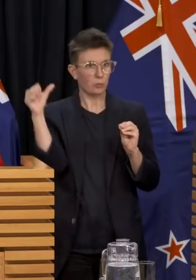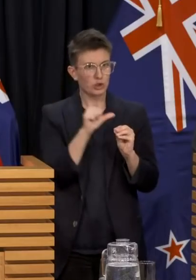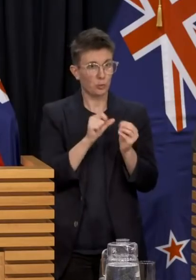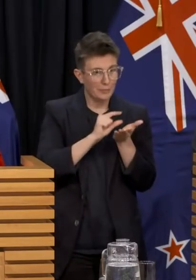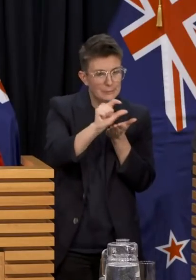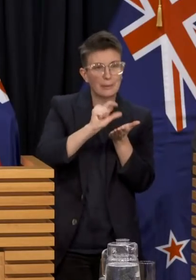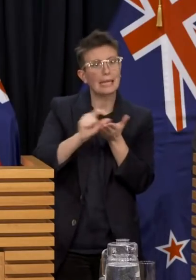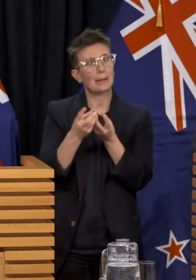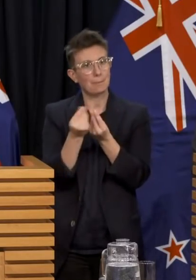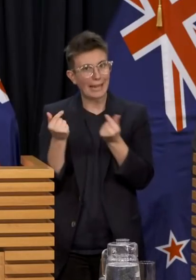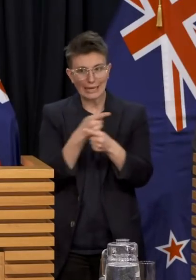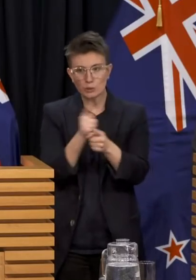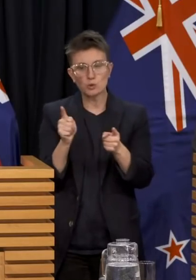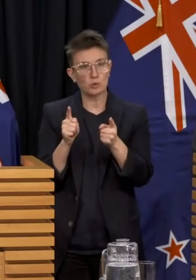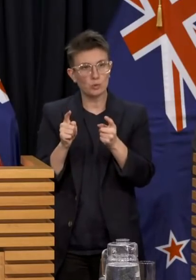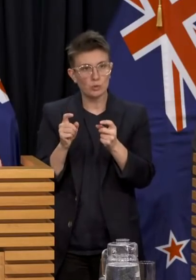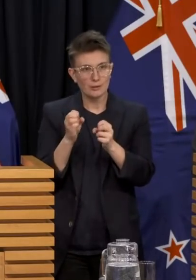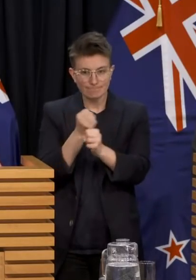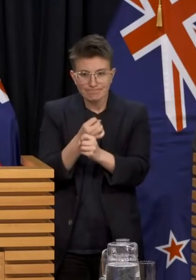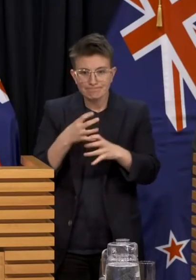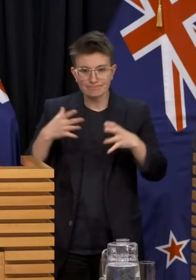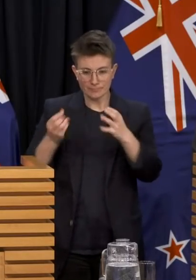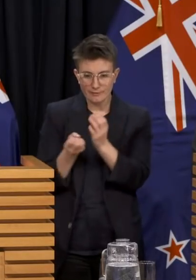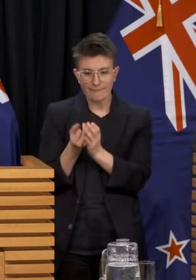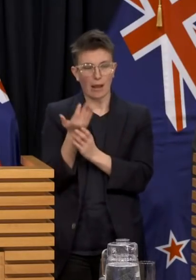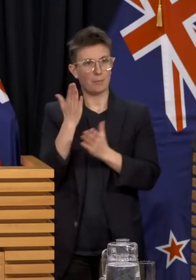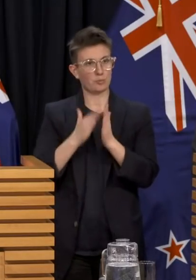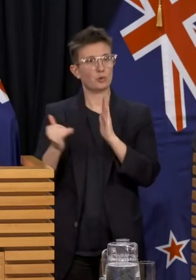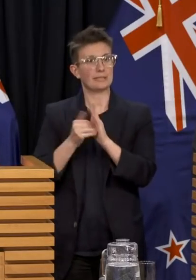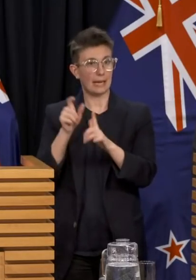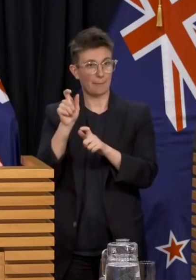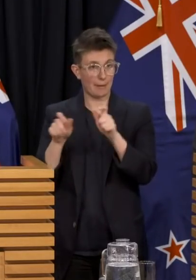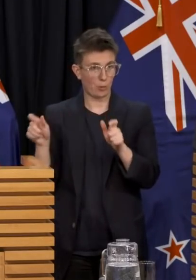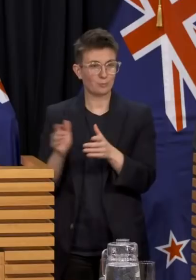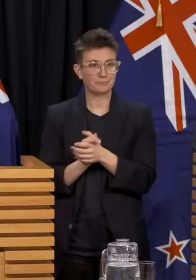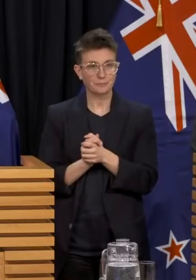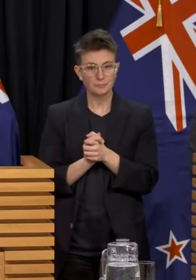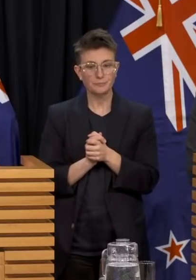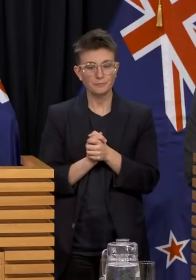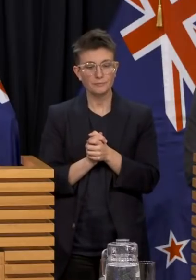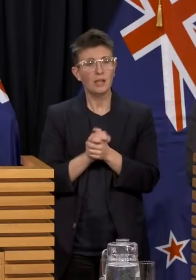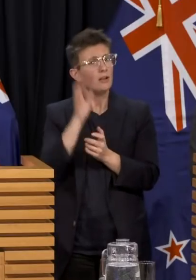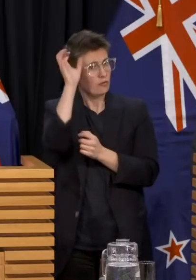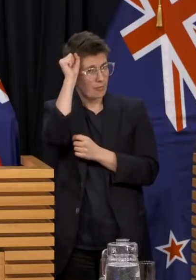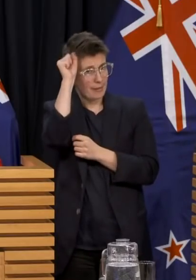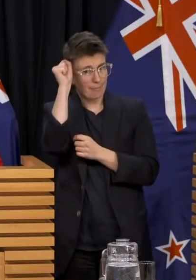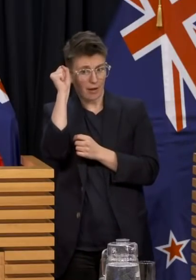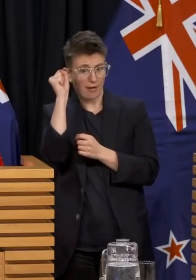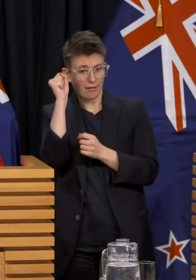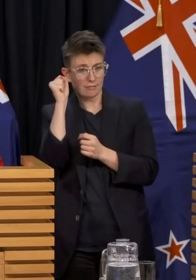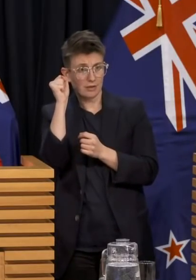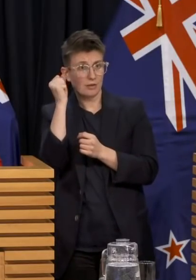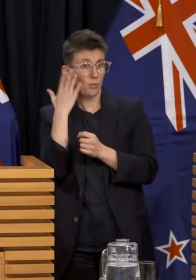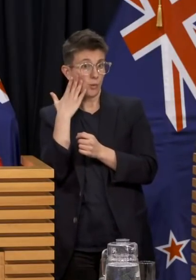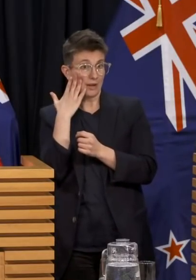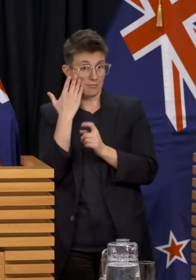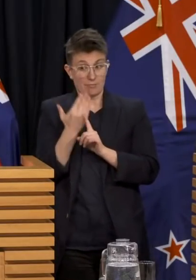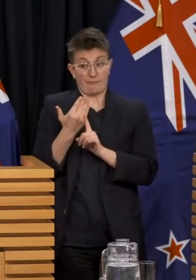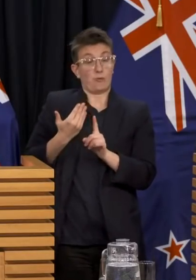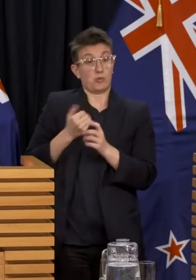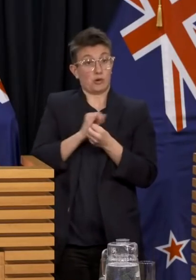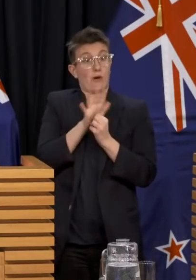mind, because of the very, very low rate of debt we had through our careful fiscal management going into this